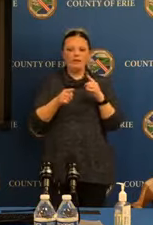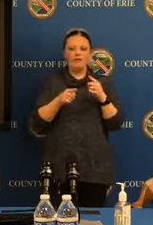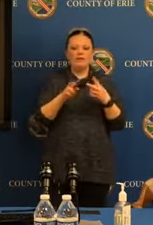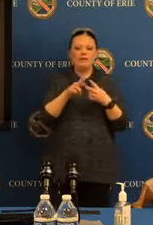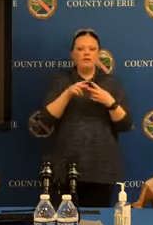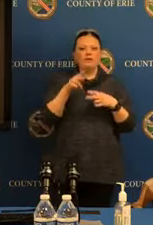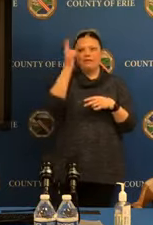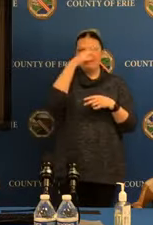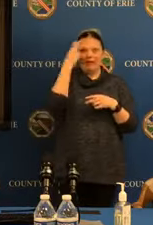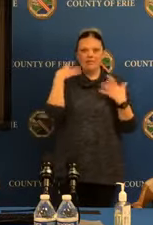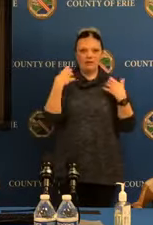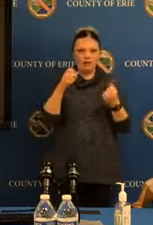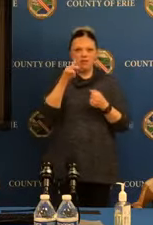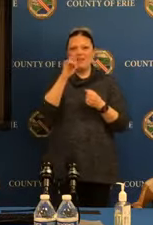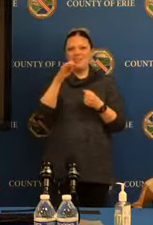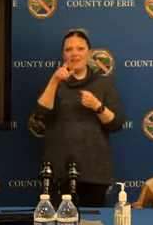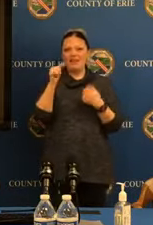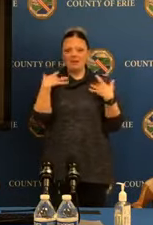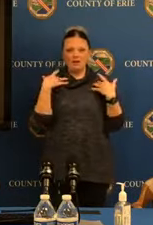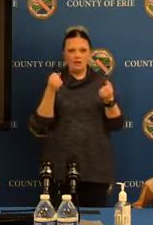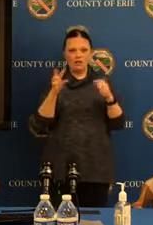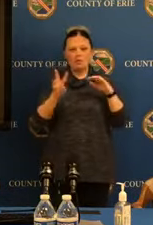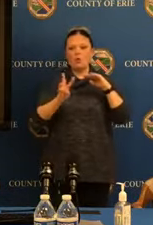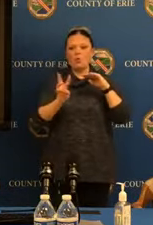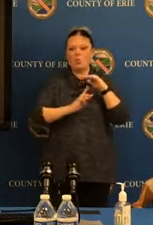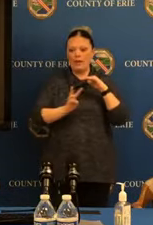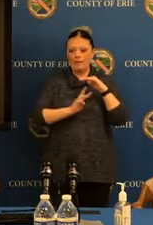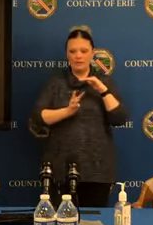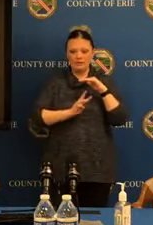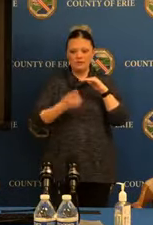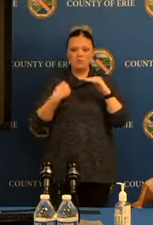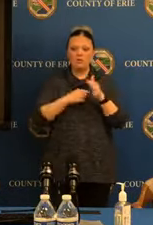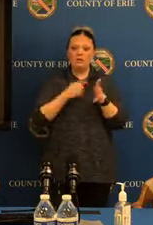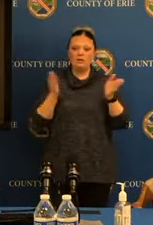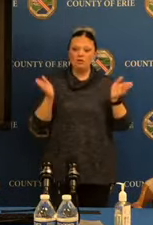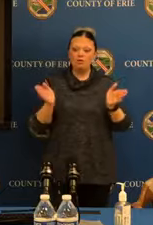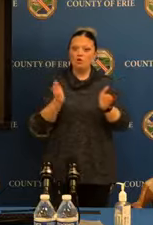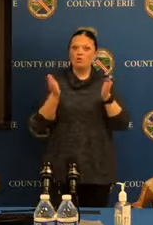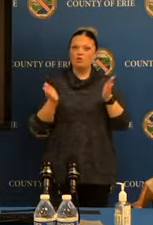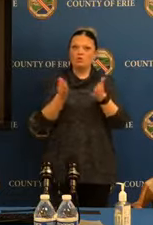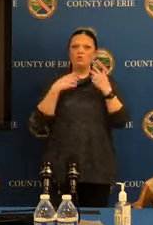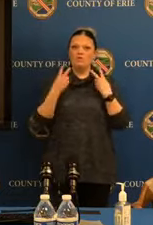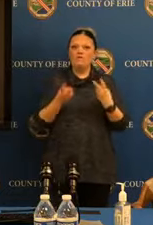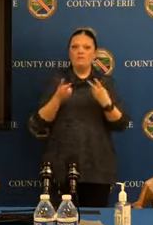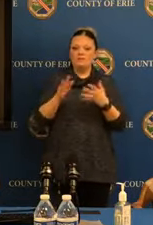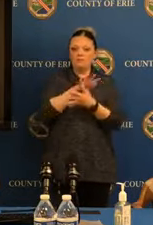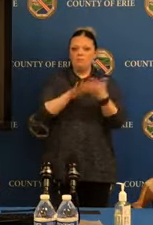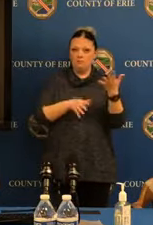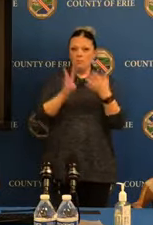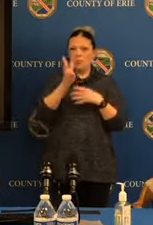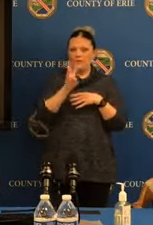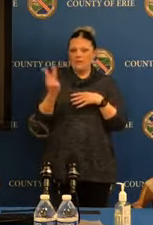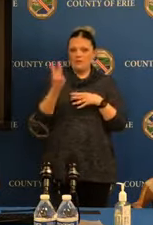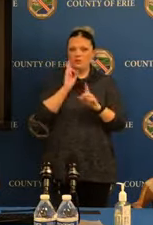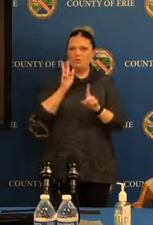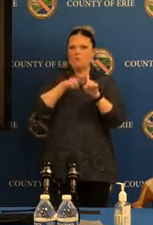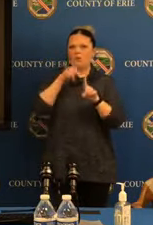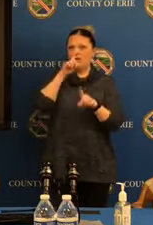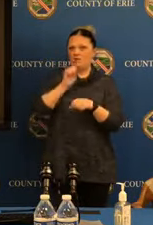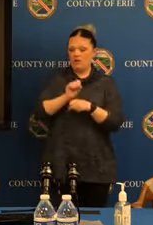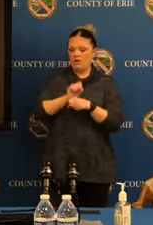Catholic Health is hiring, Kaleida Health is hiring, Wegmans is hiring, and we encourage you to go to their websites and apply for those